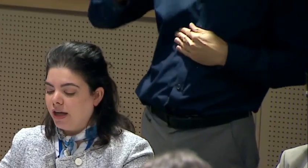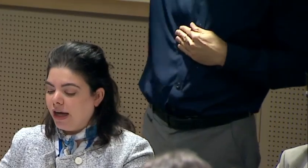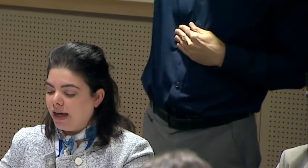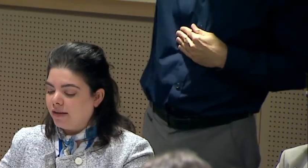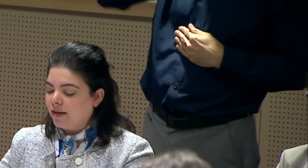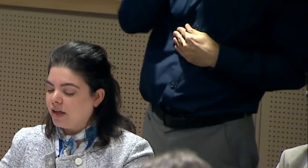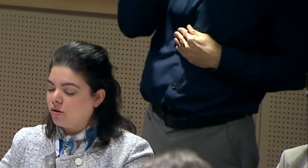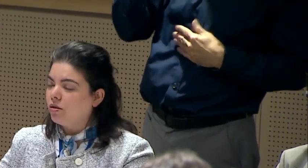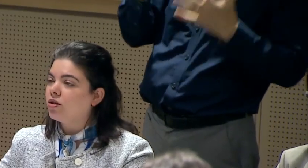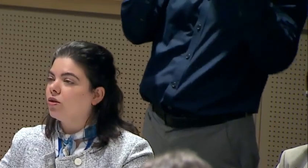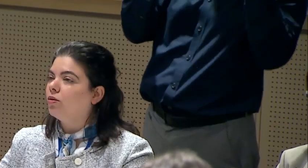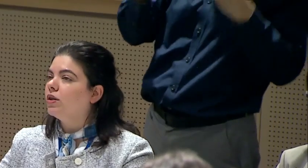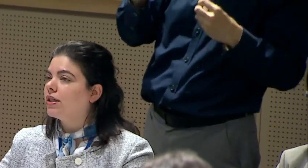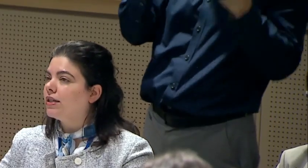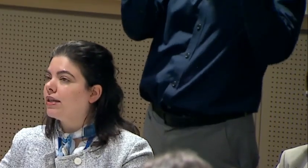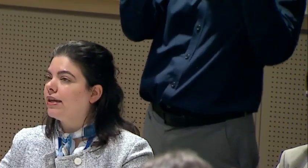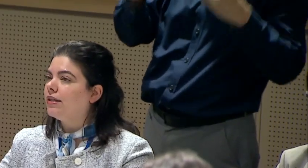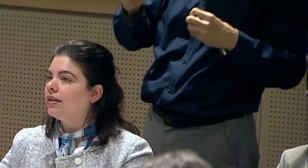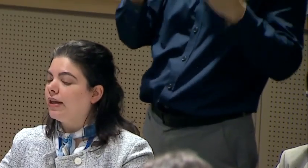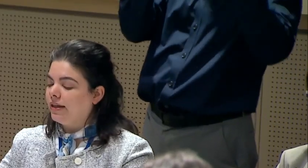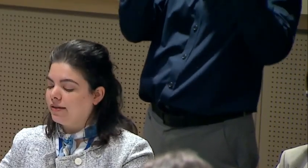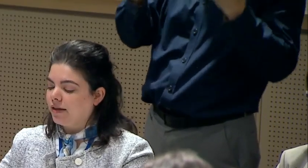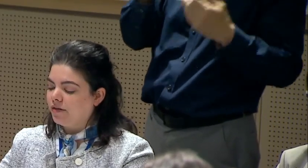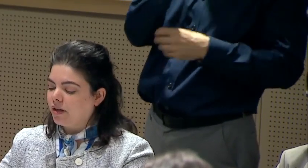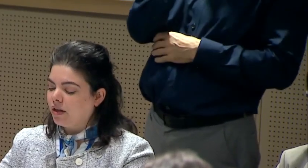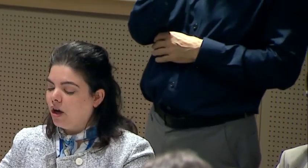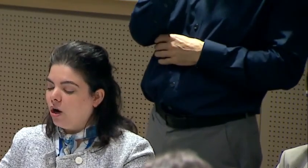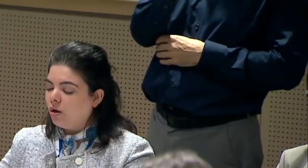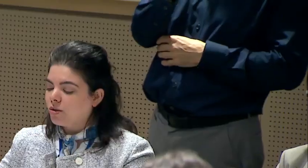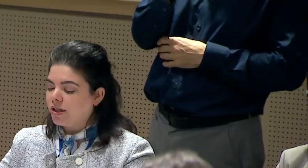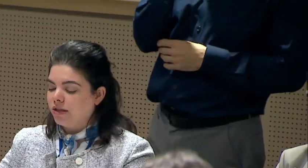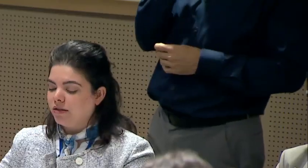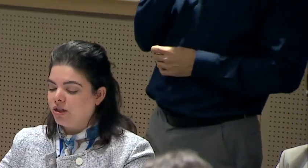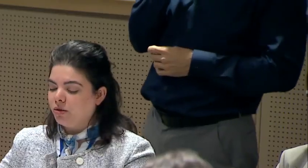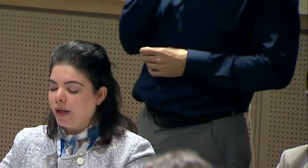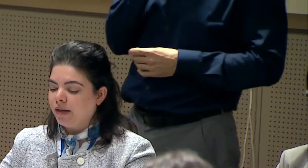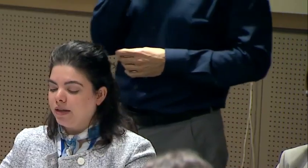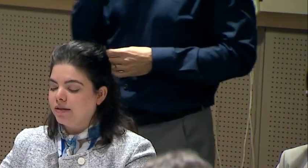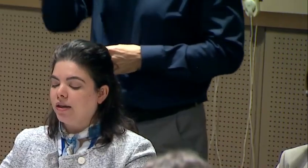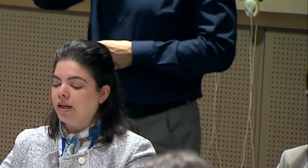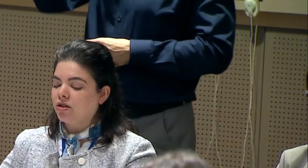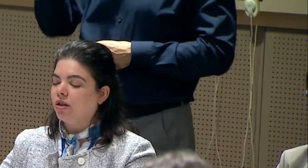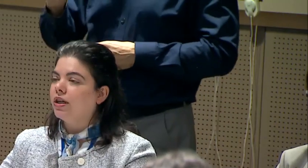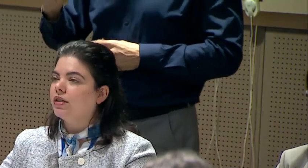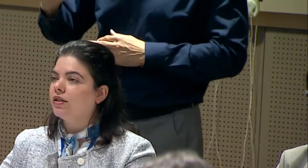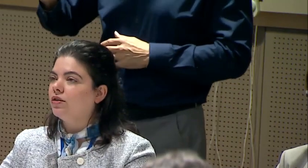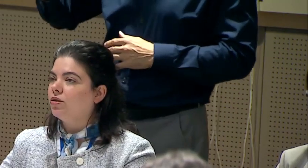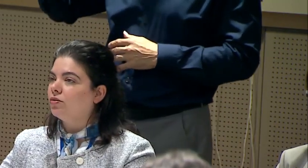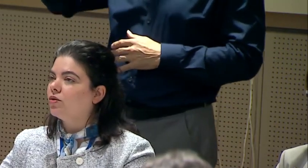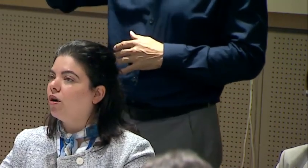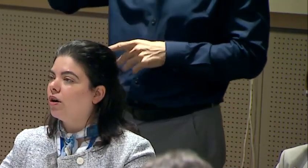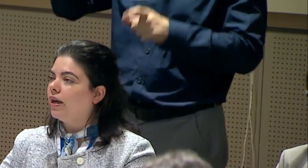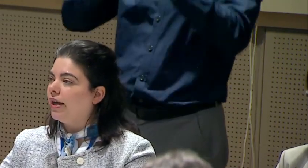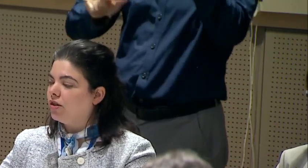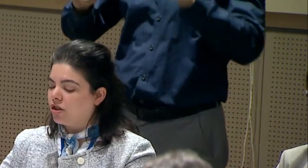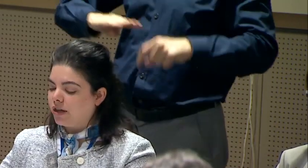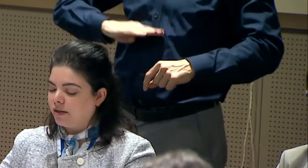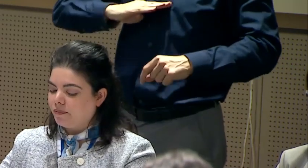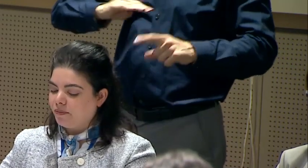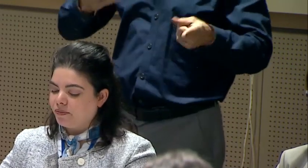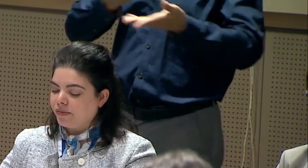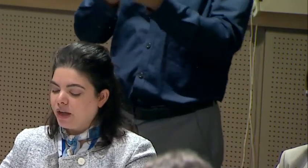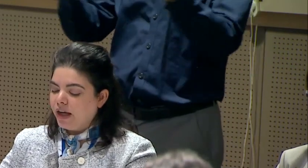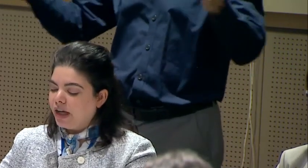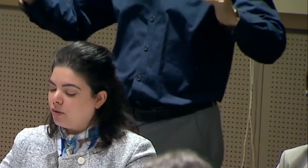population and has also, since 1987, hosted the UN International Institute on